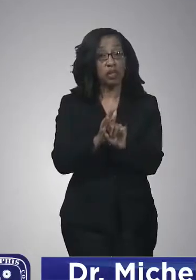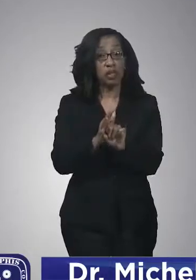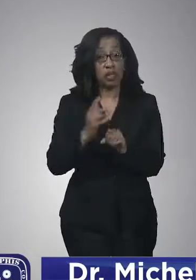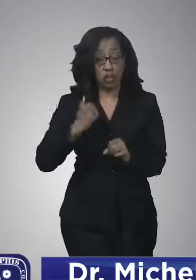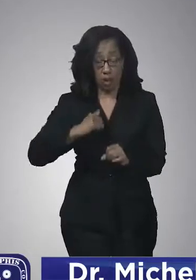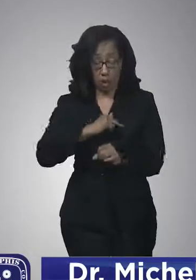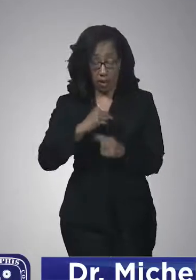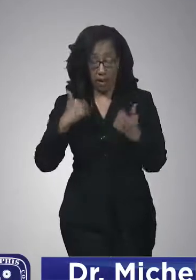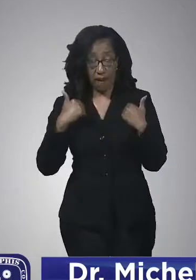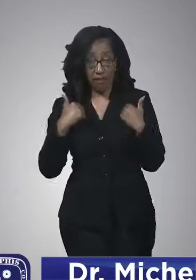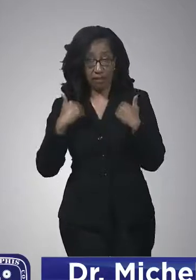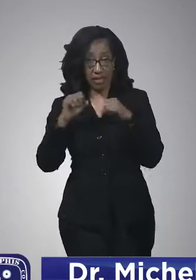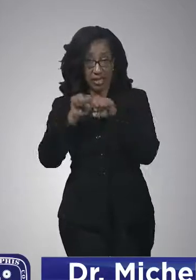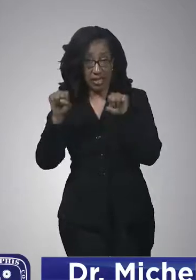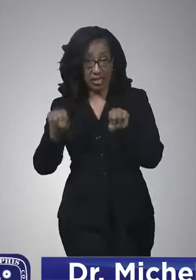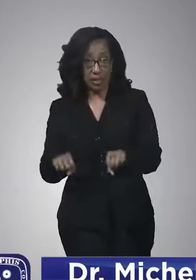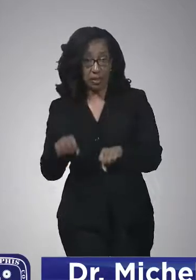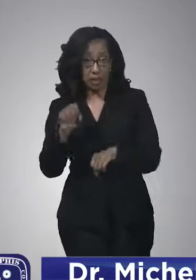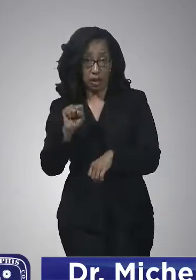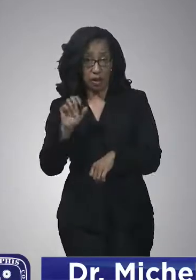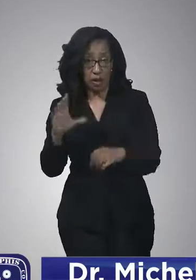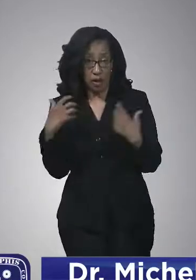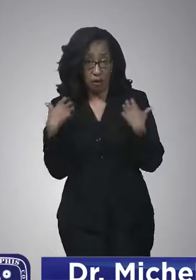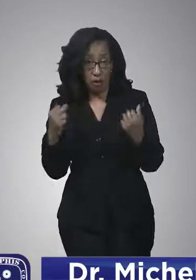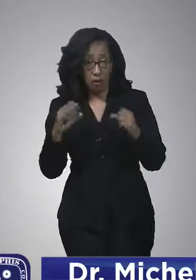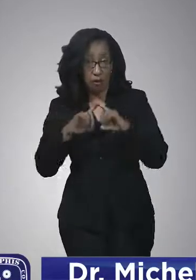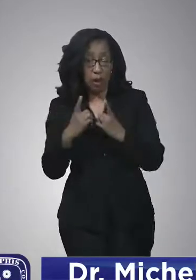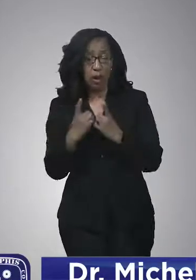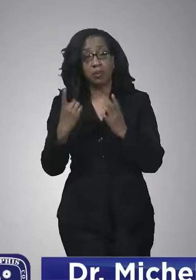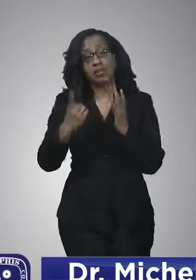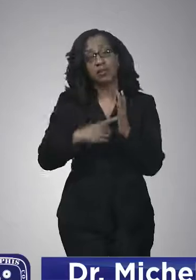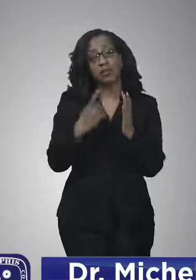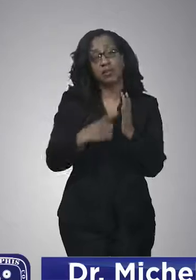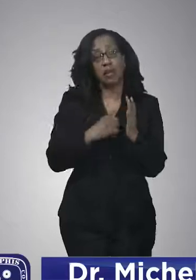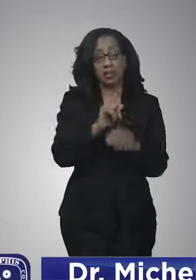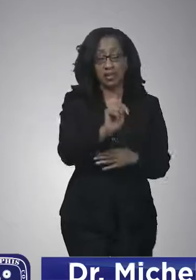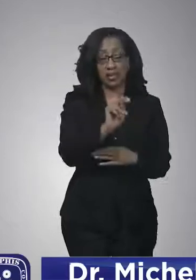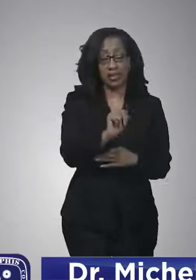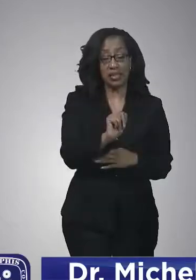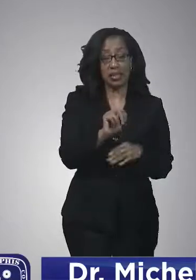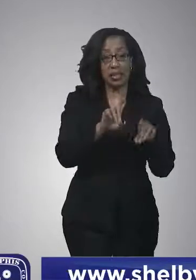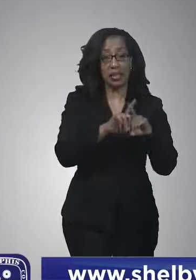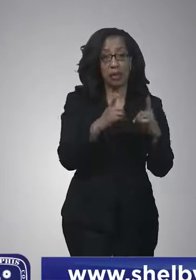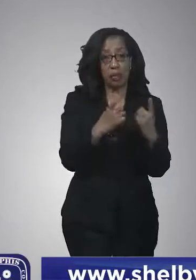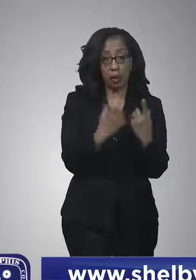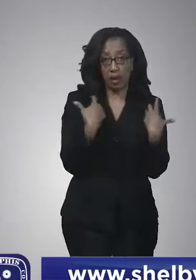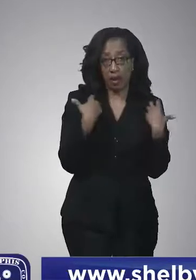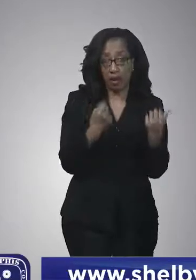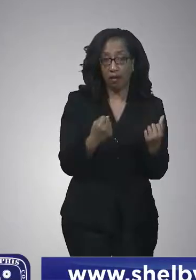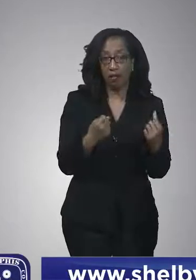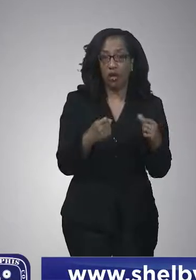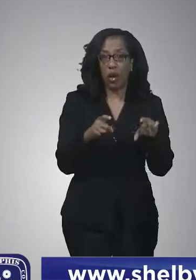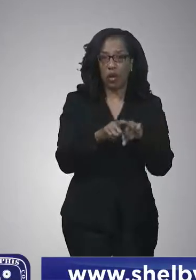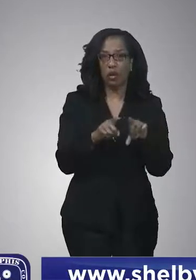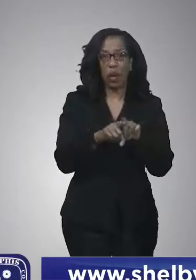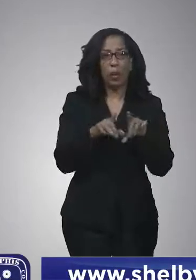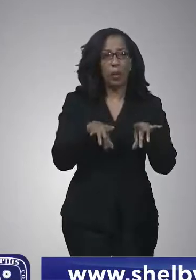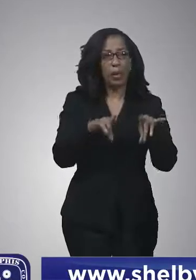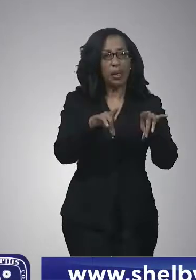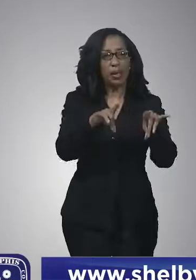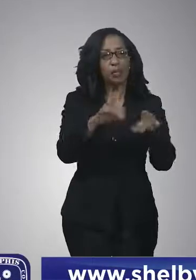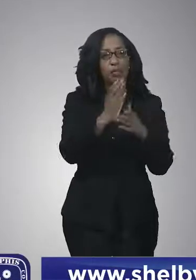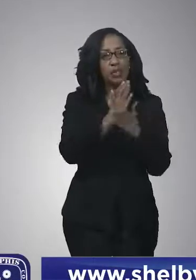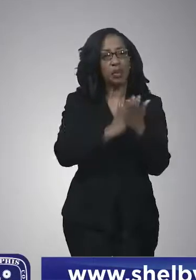contact system within the Shelby County Health Department, but sometimes even the Tennessee Department of Health will pick up some of that contact